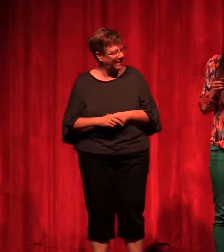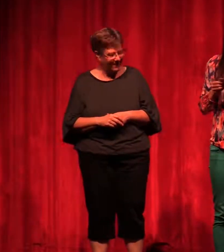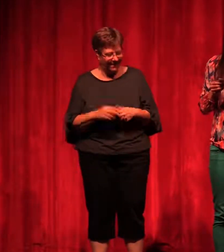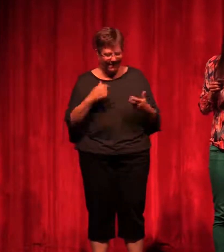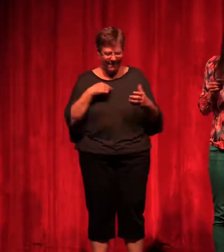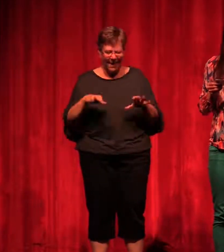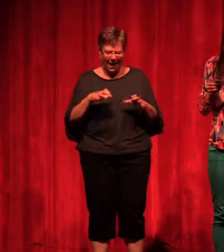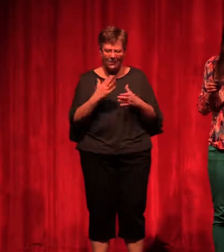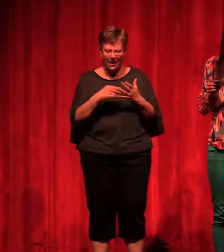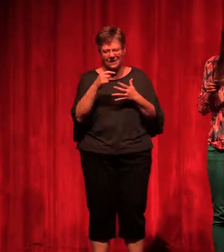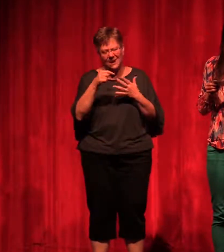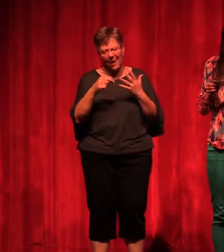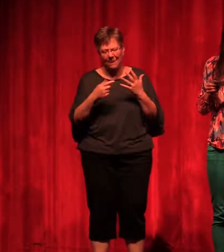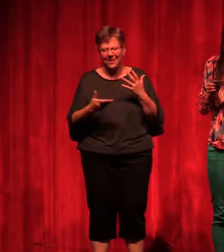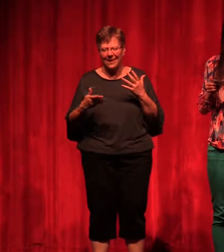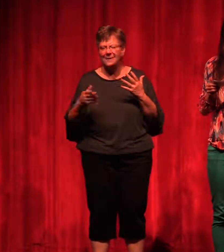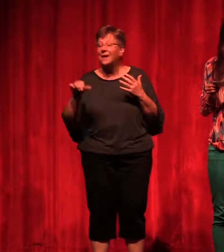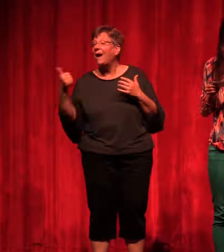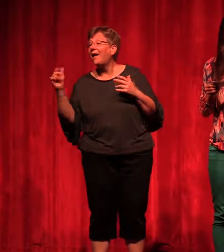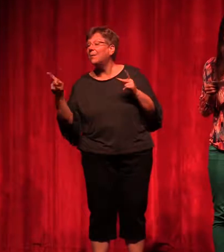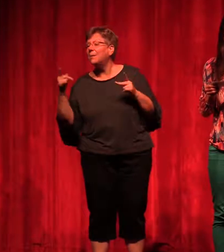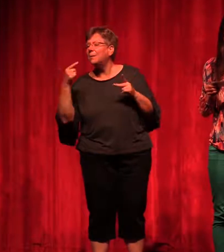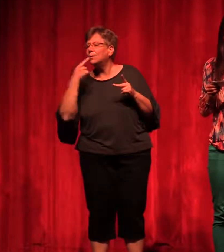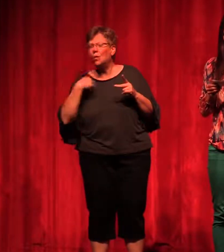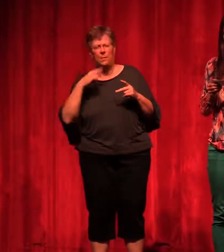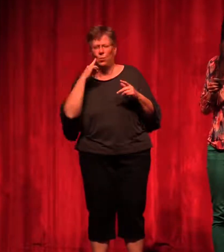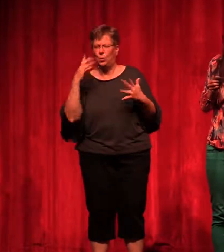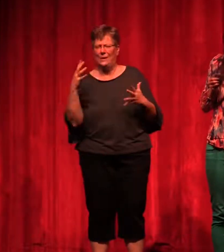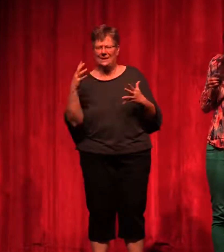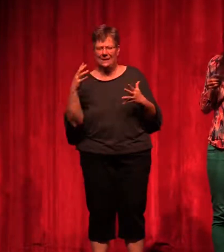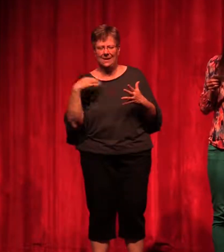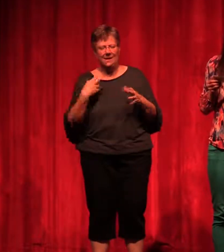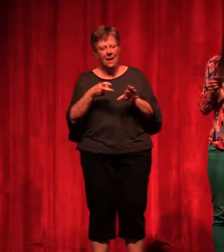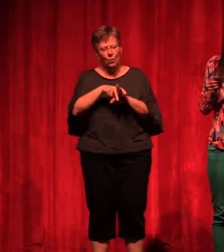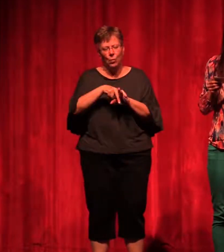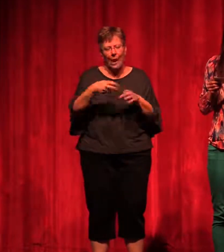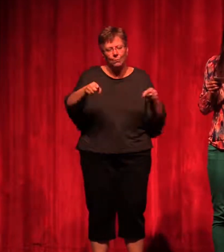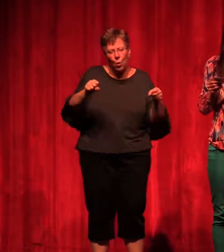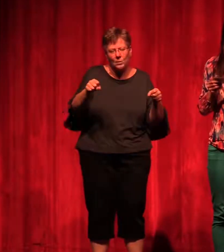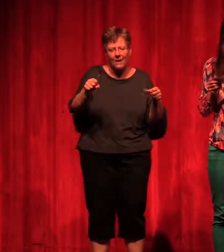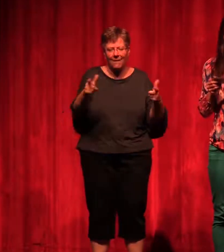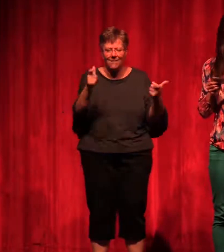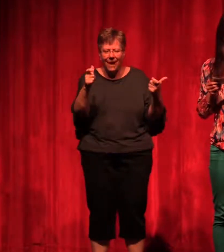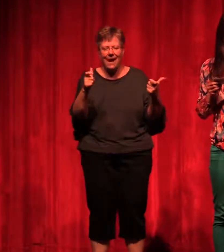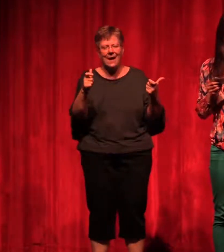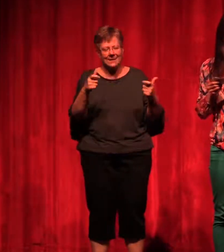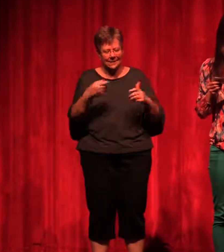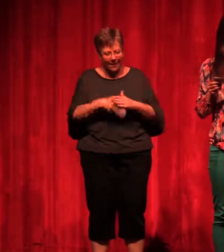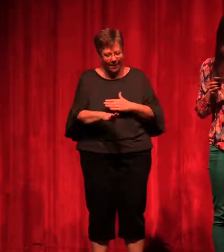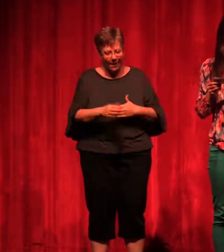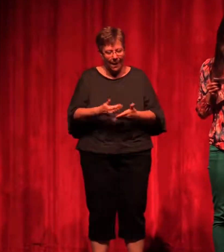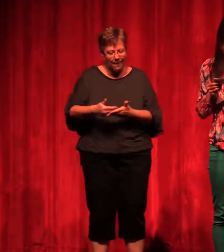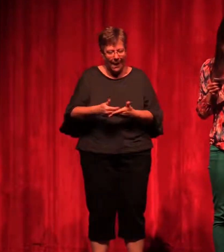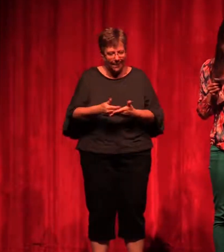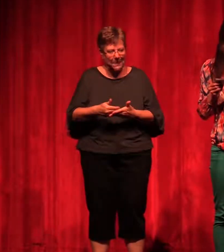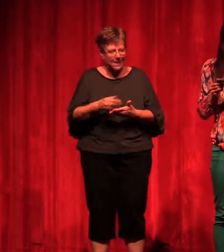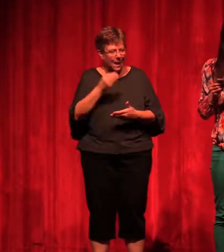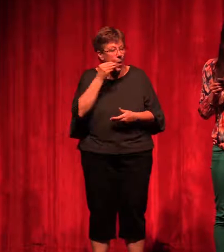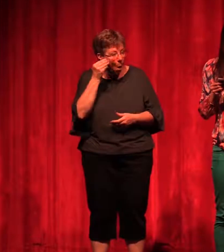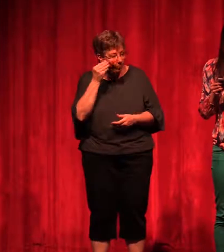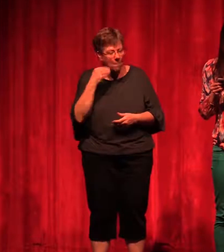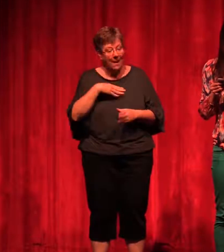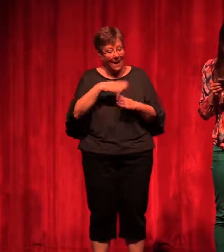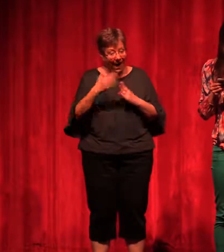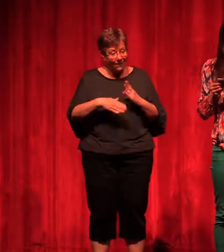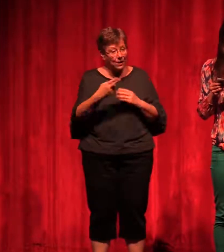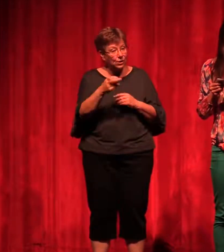I've done some things that others told me were too risky. Ride motorcycles fast, had my babies at home, finished high